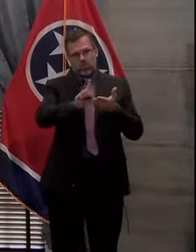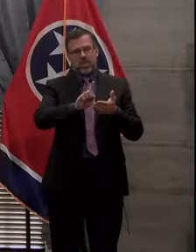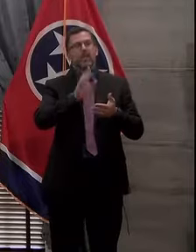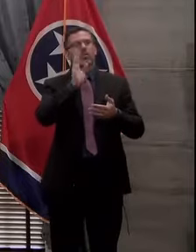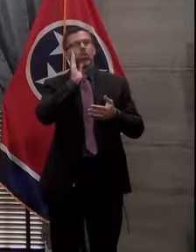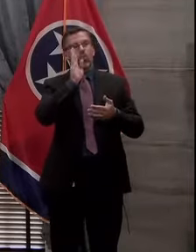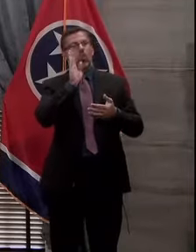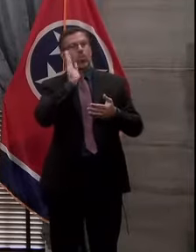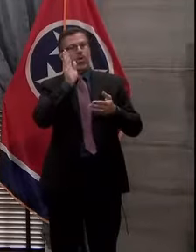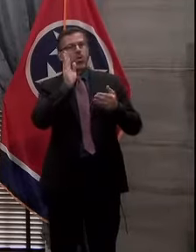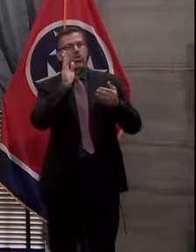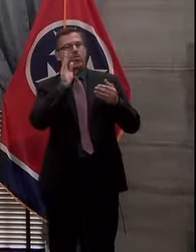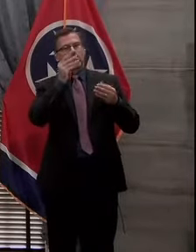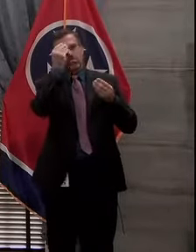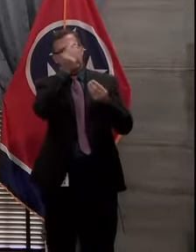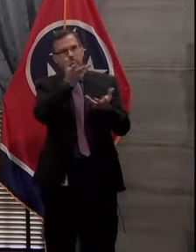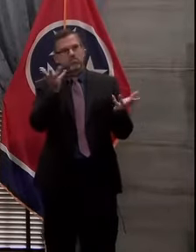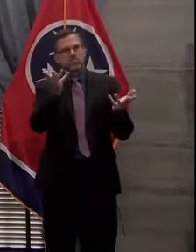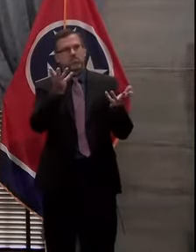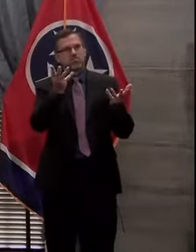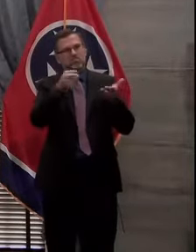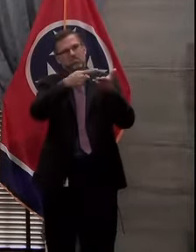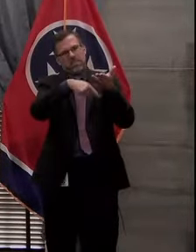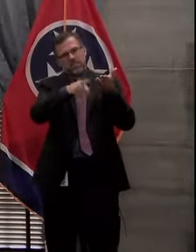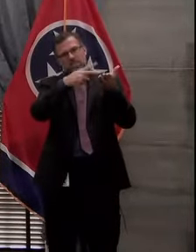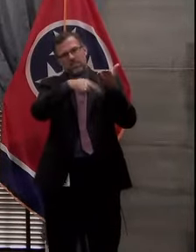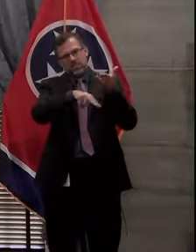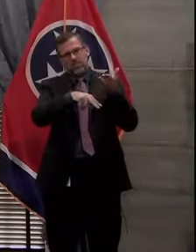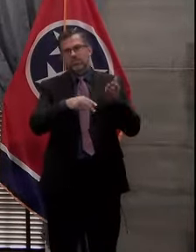to give you an update on that early to mid next week.